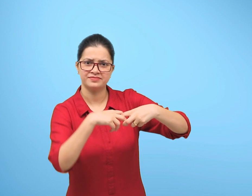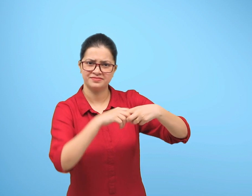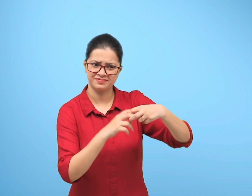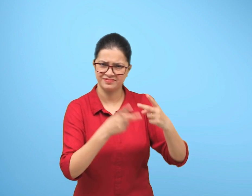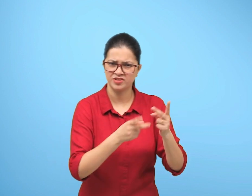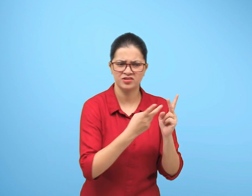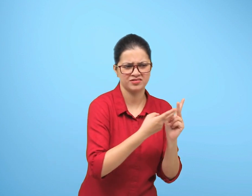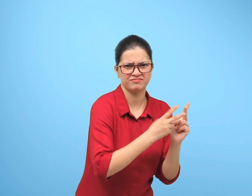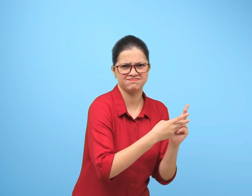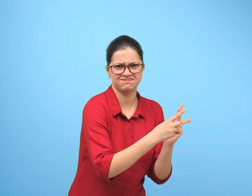movements.